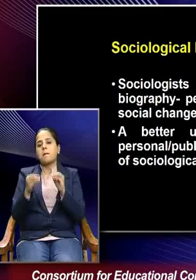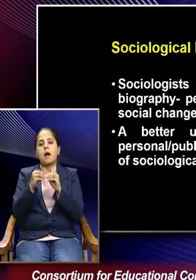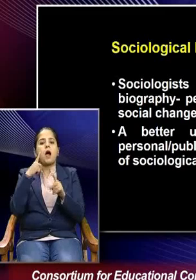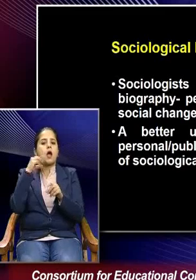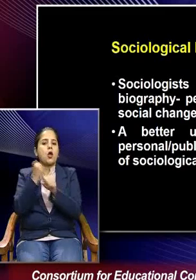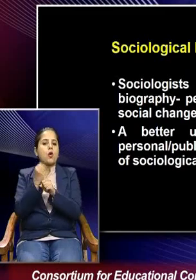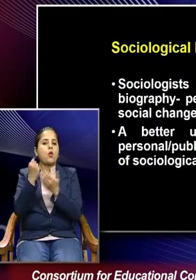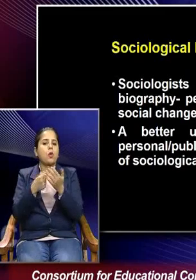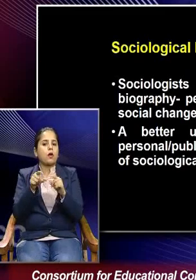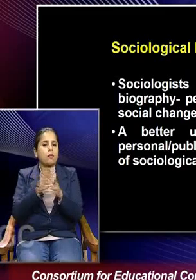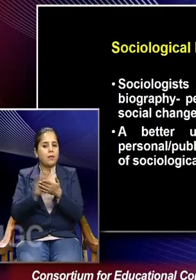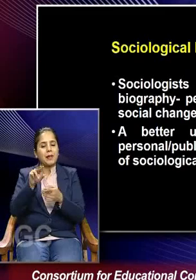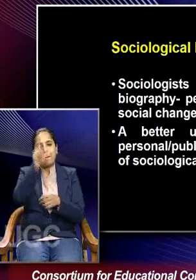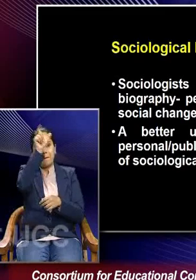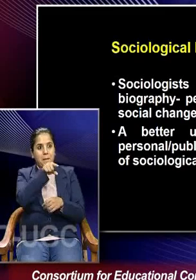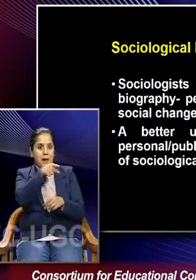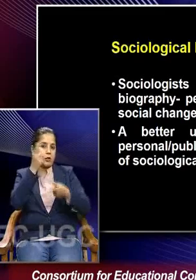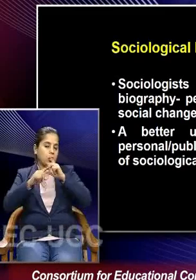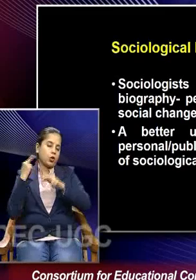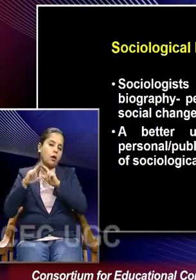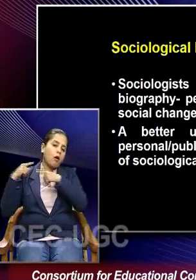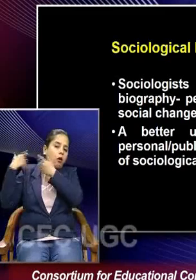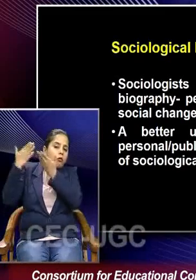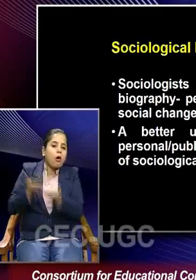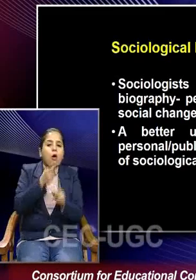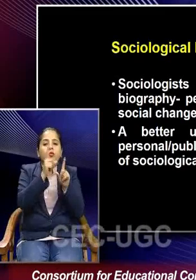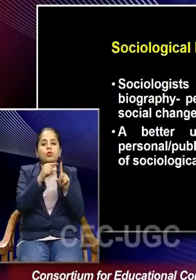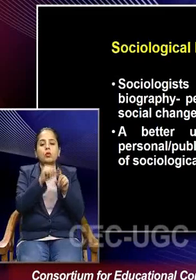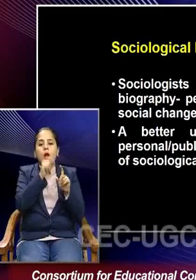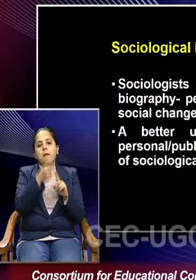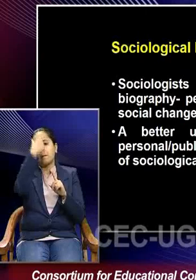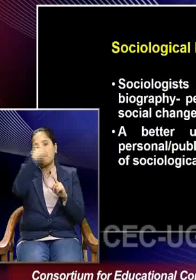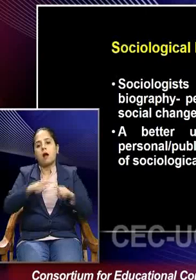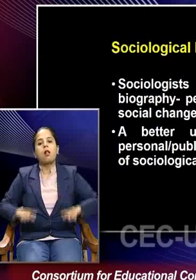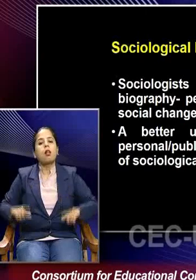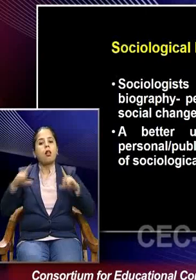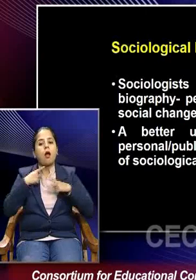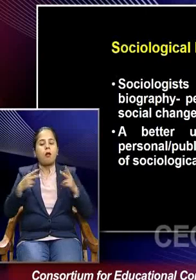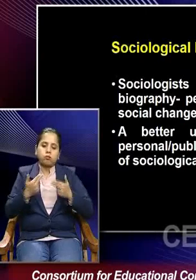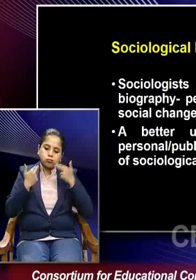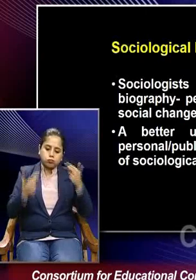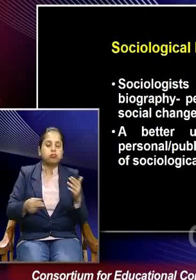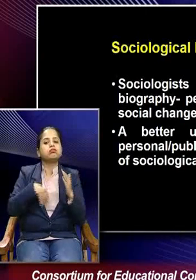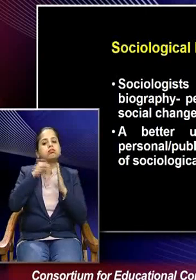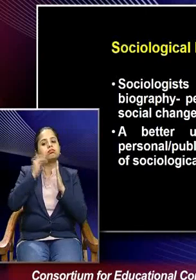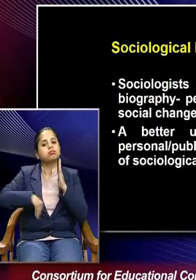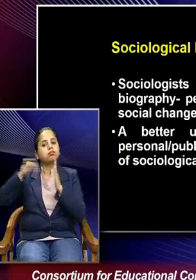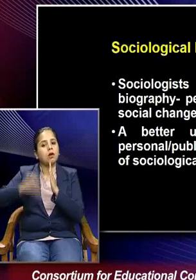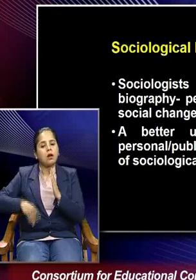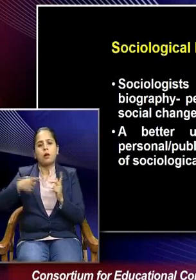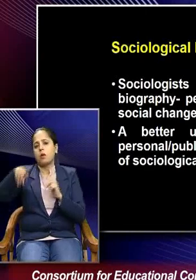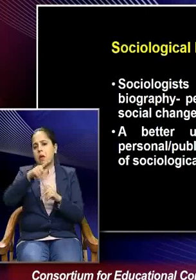is a biography? A biography is an individual's personal life, or what characteristics you